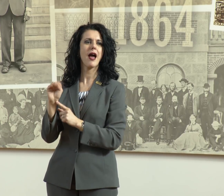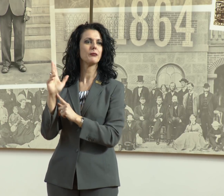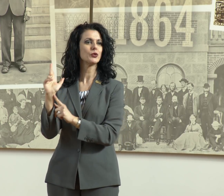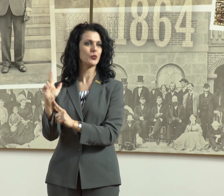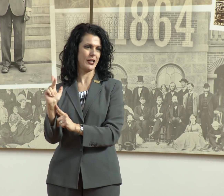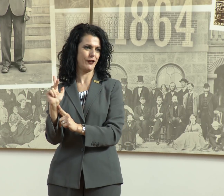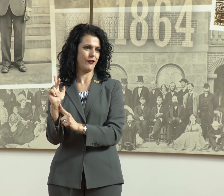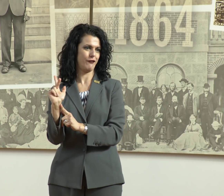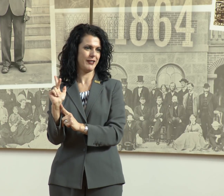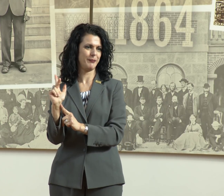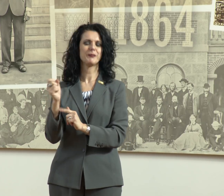a verse from Psalm